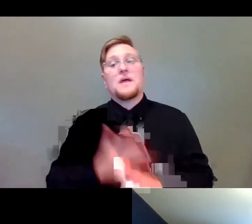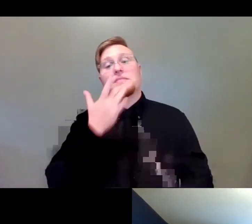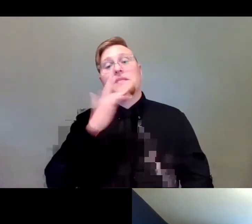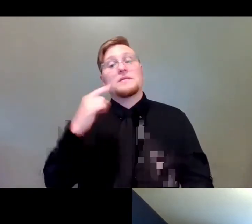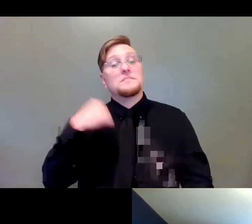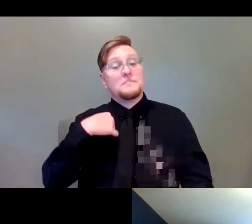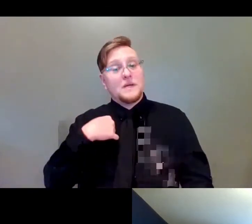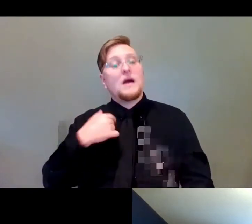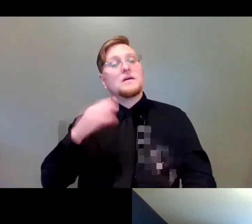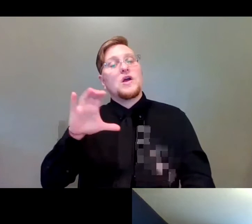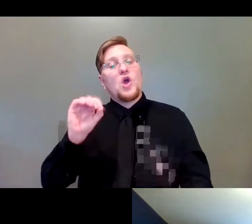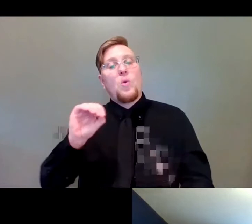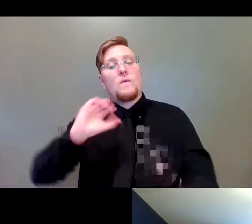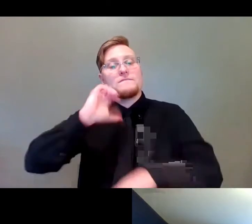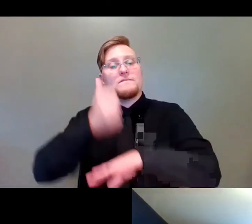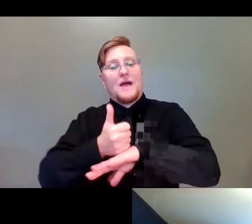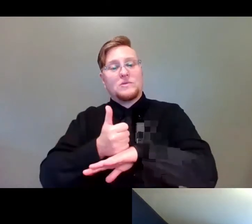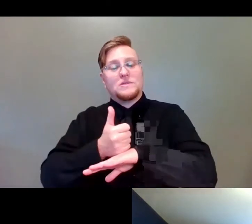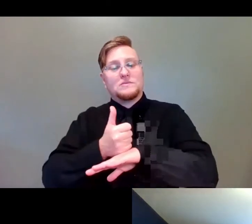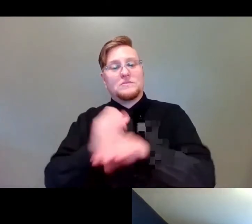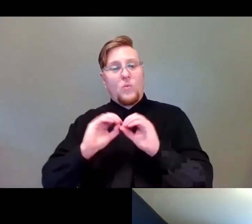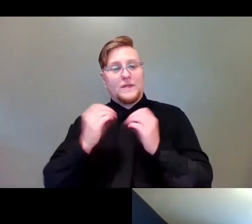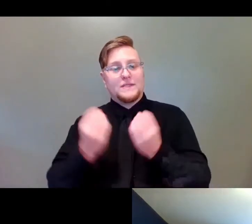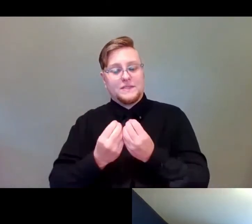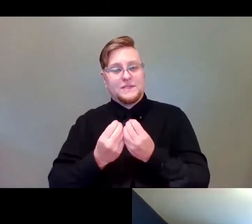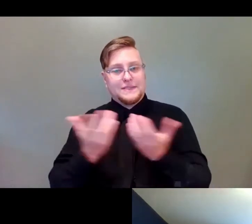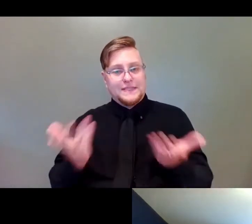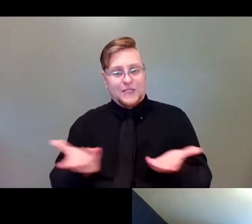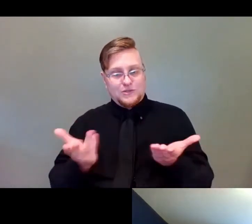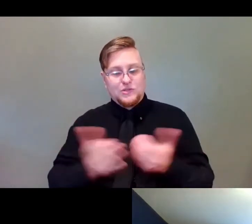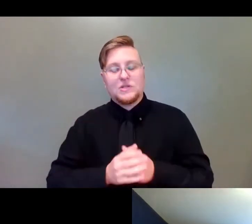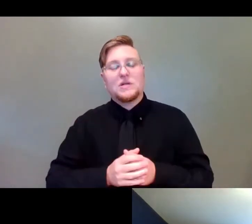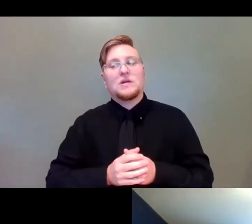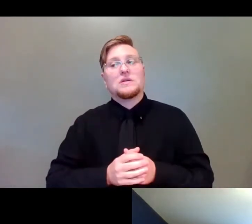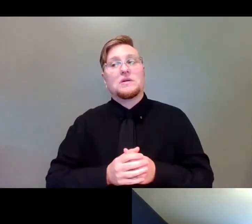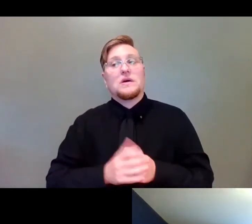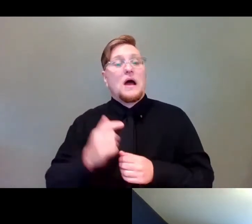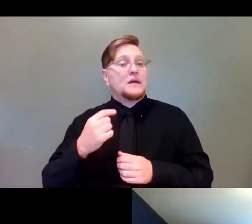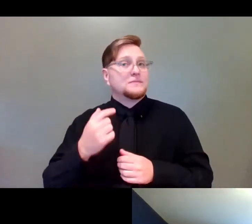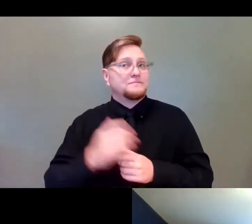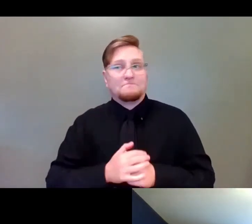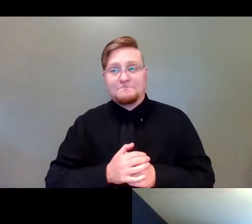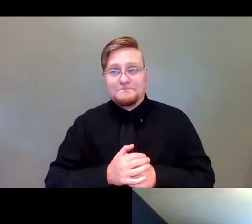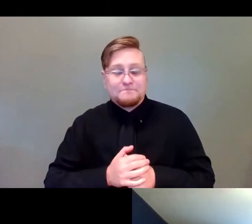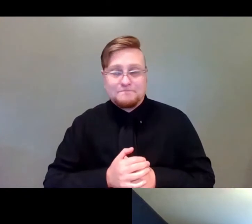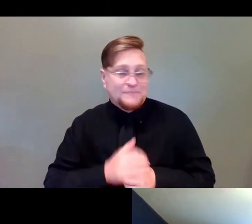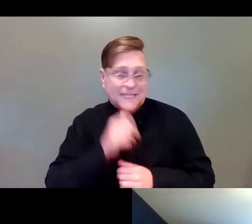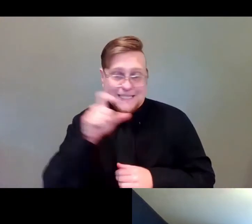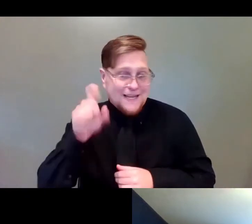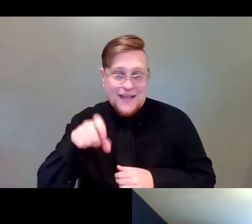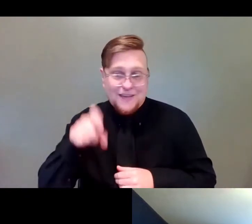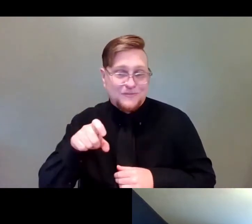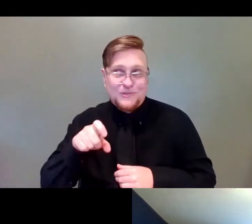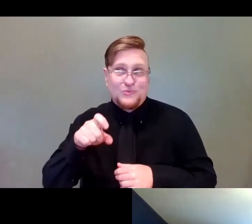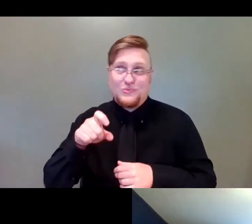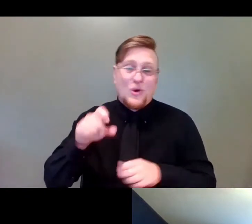I say, co-founded this organization. So for me, rather than having to work under a system that